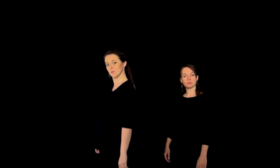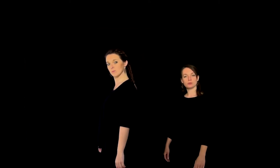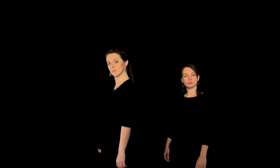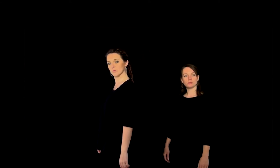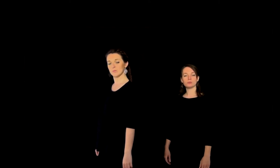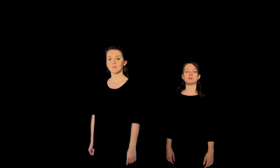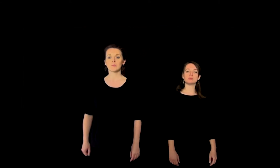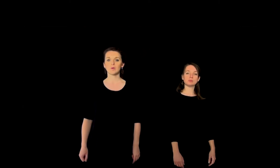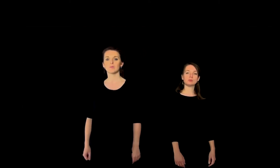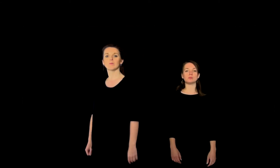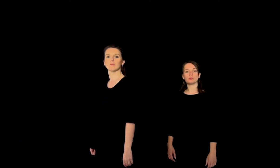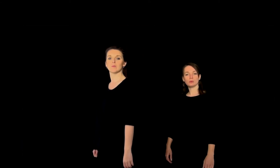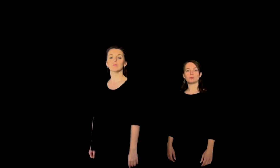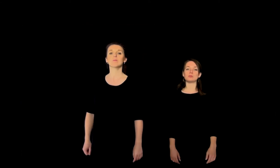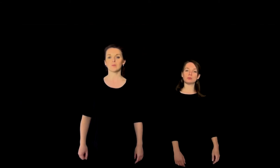bum bum bum bum